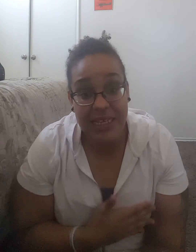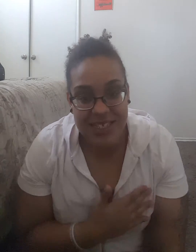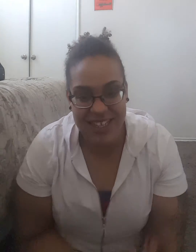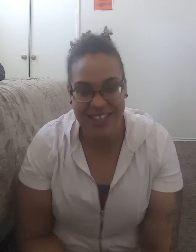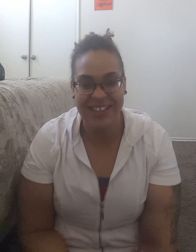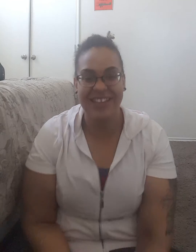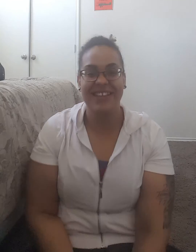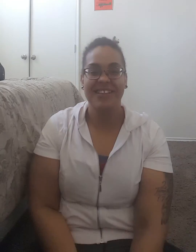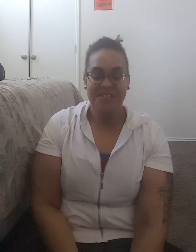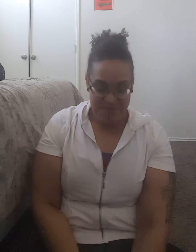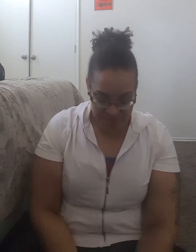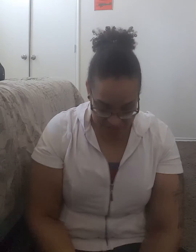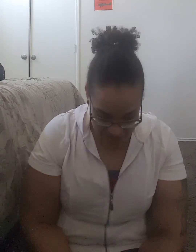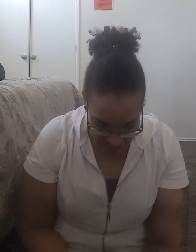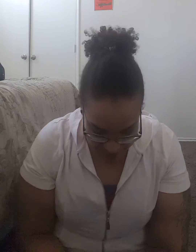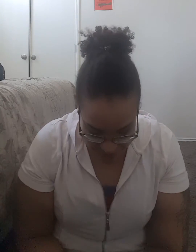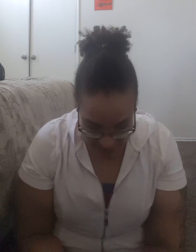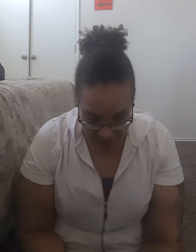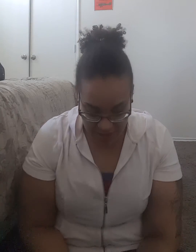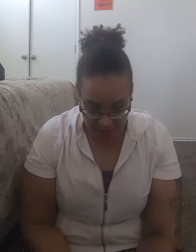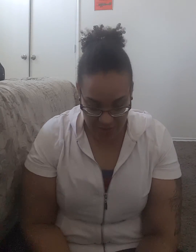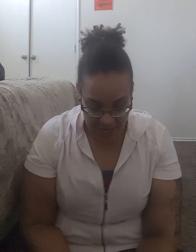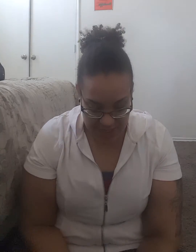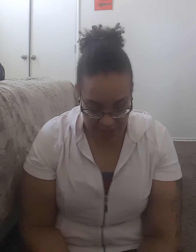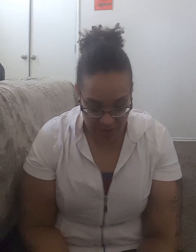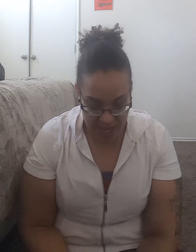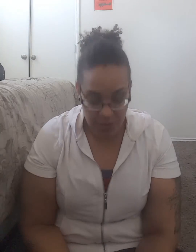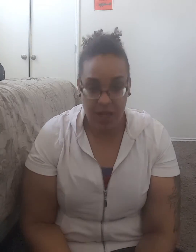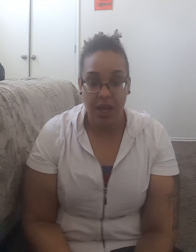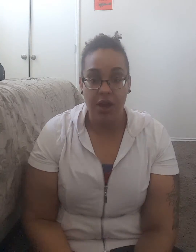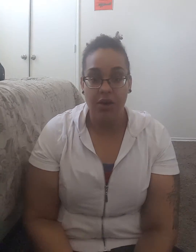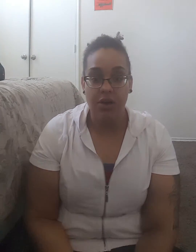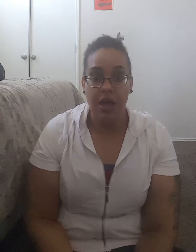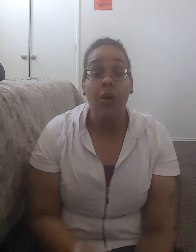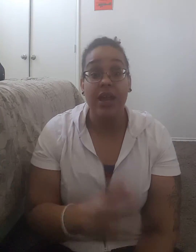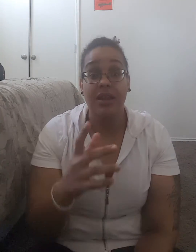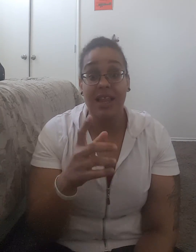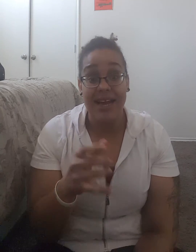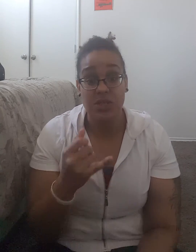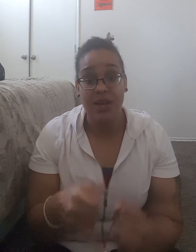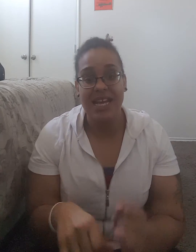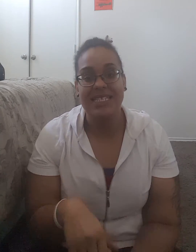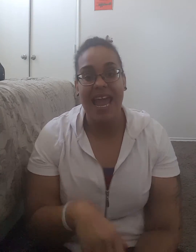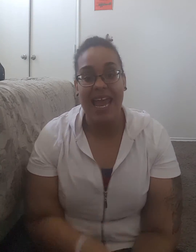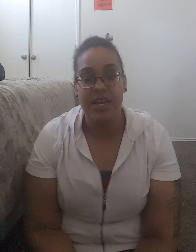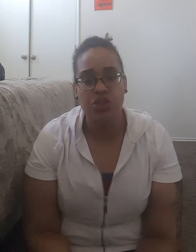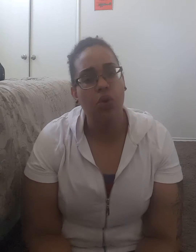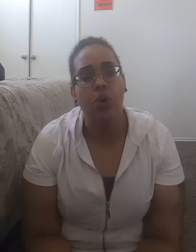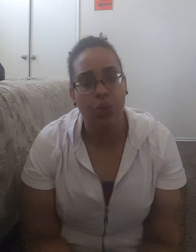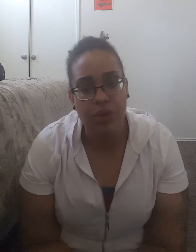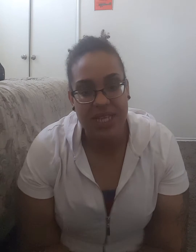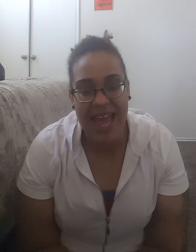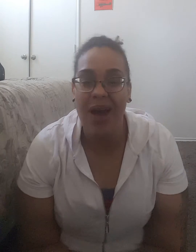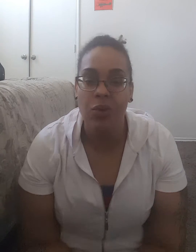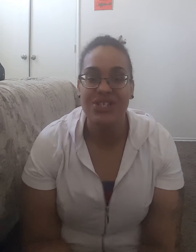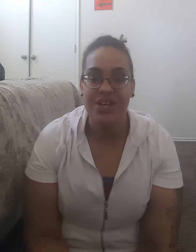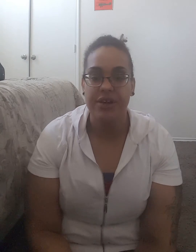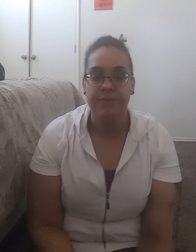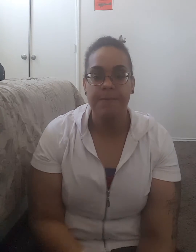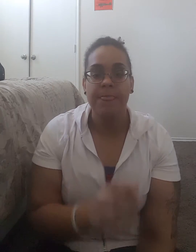please. Okay. Alrighty, so again, we're gonna go, oh, and the last one is age or old. Like, how old are you?